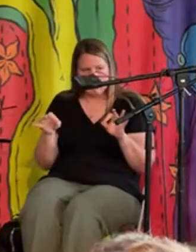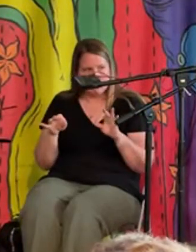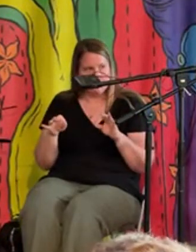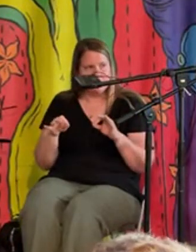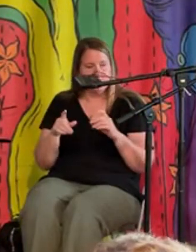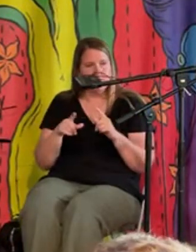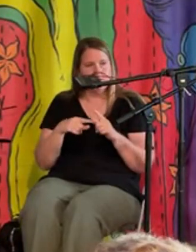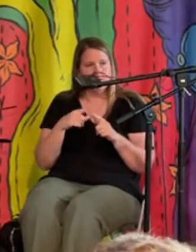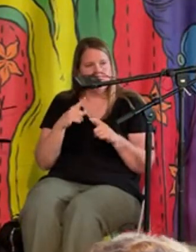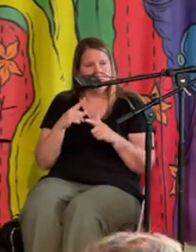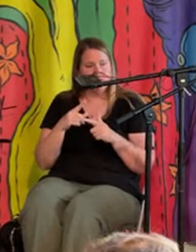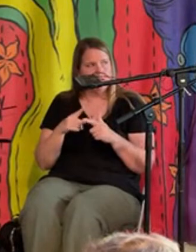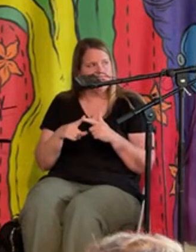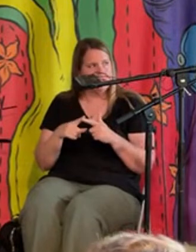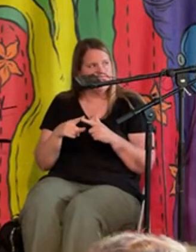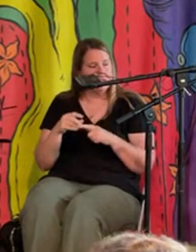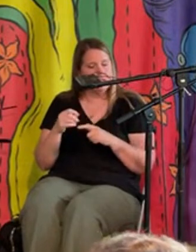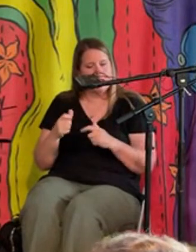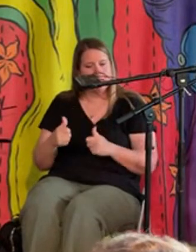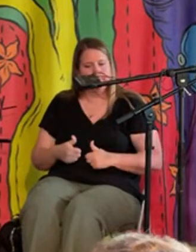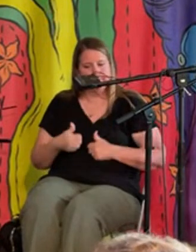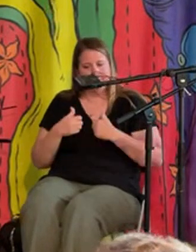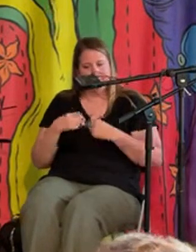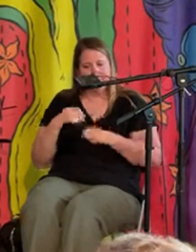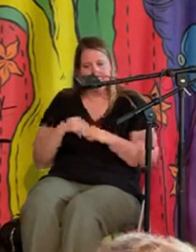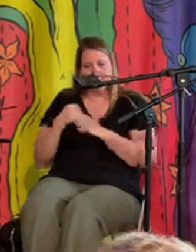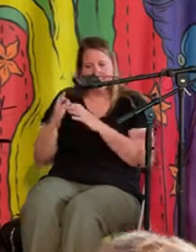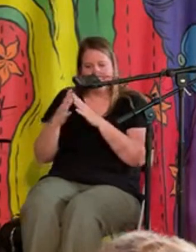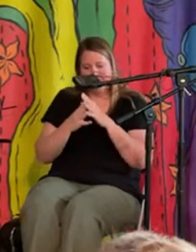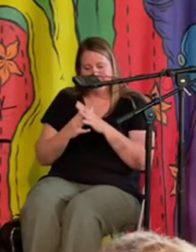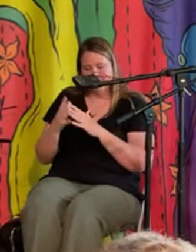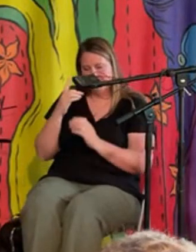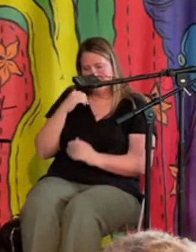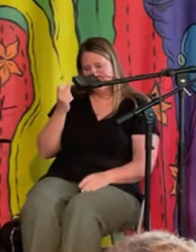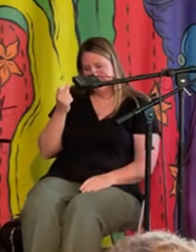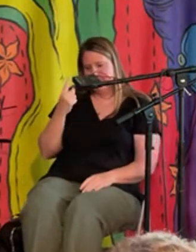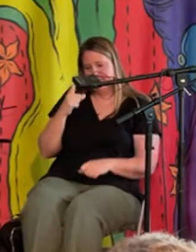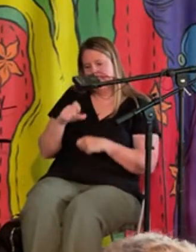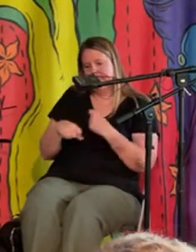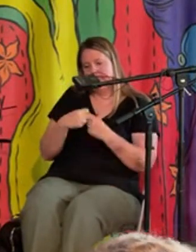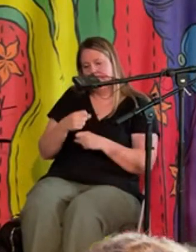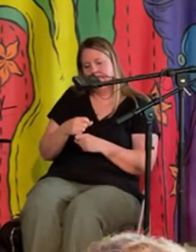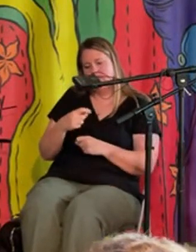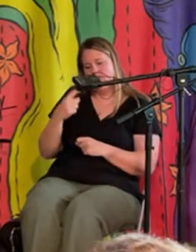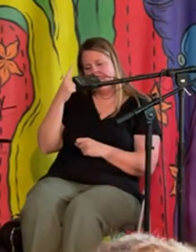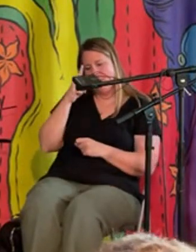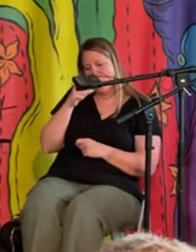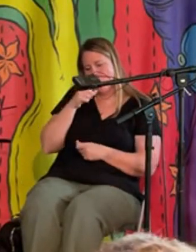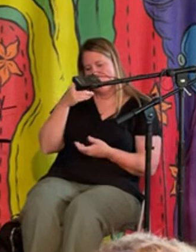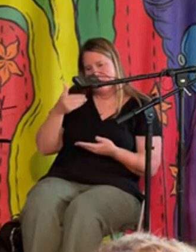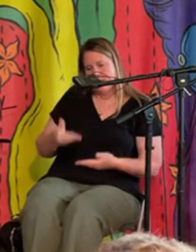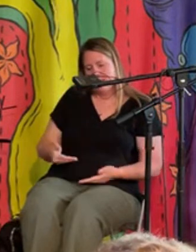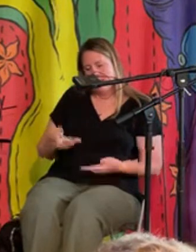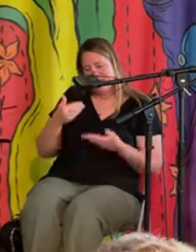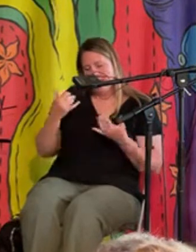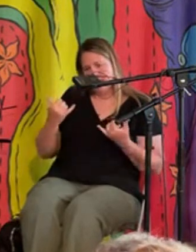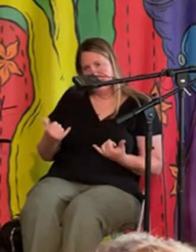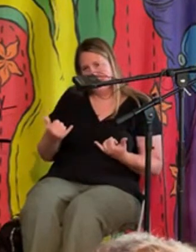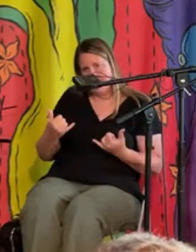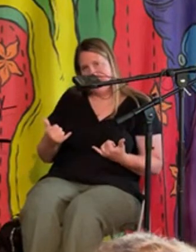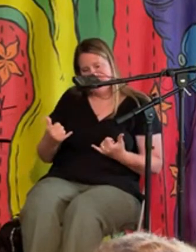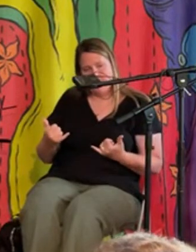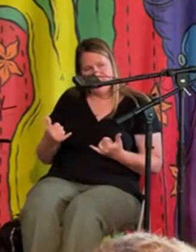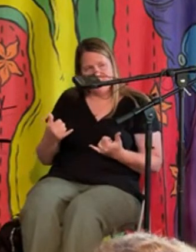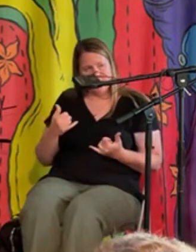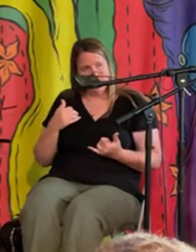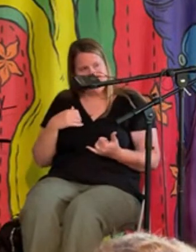it, it was published. I lived in America for 11 years. And so I thought, okay, who am I now? Am I going to run around and play a